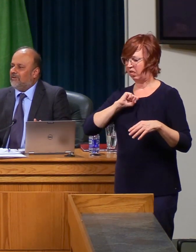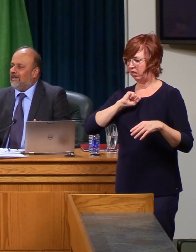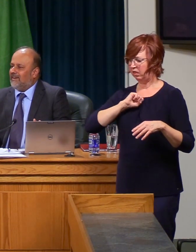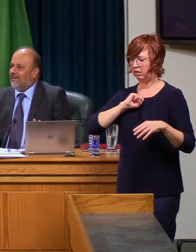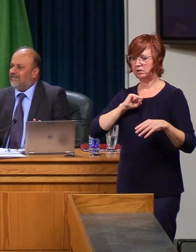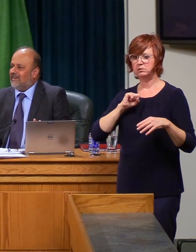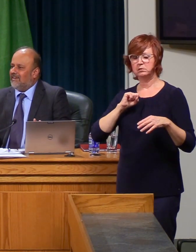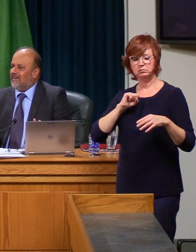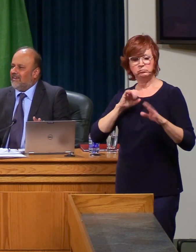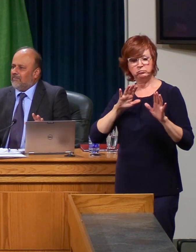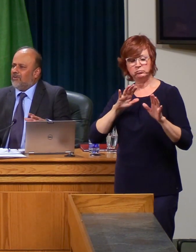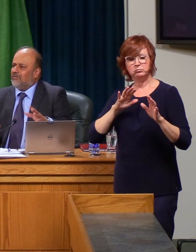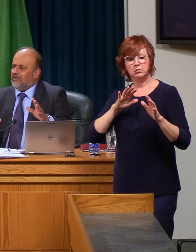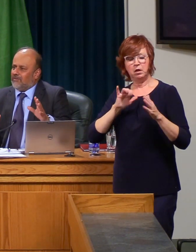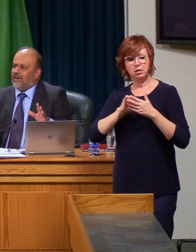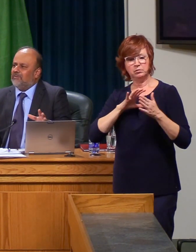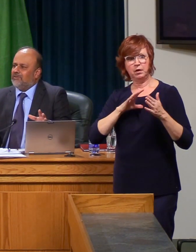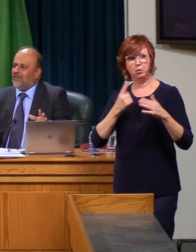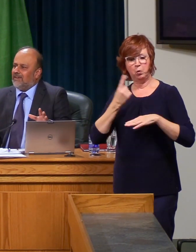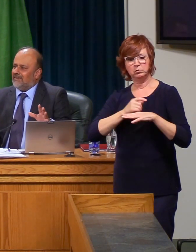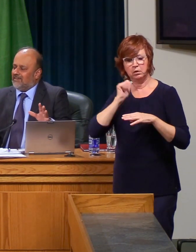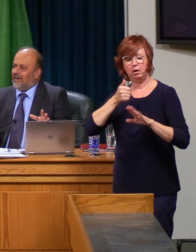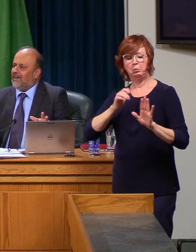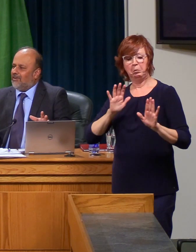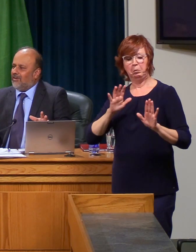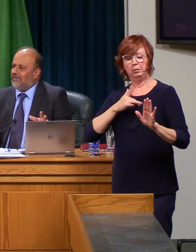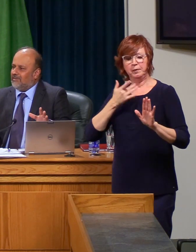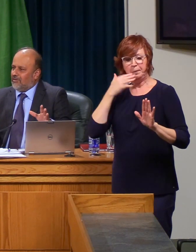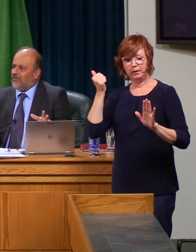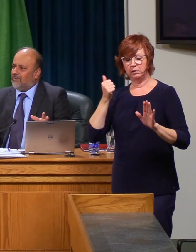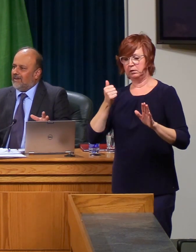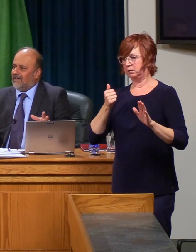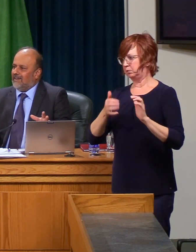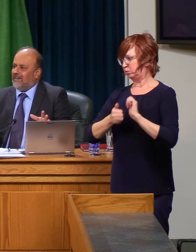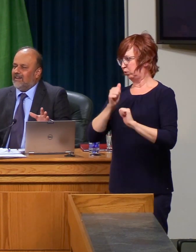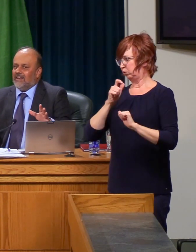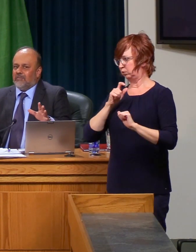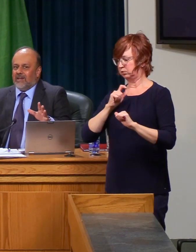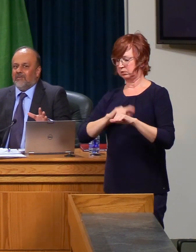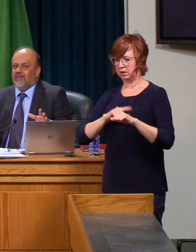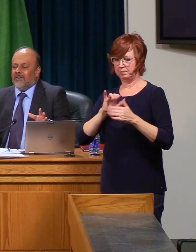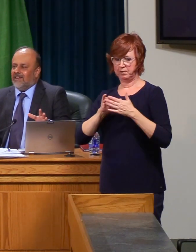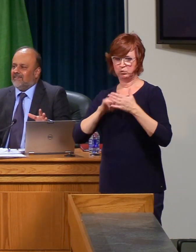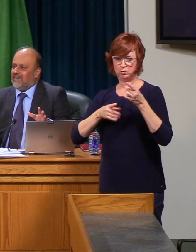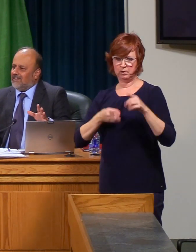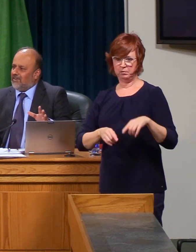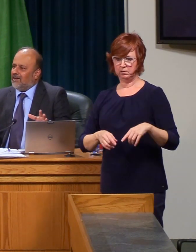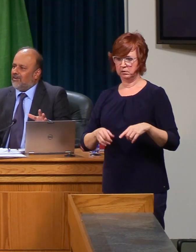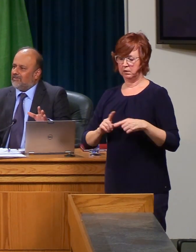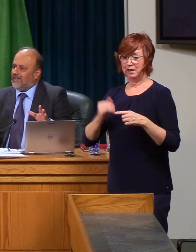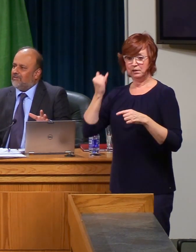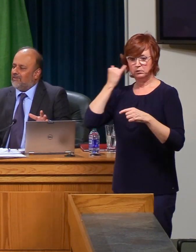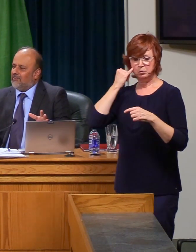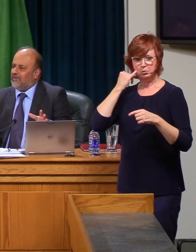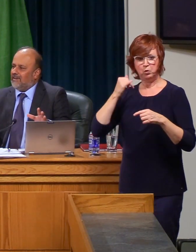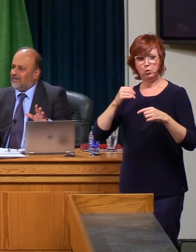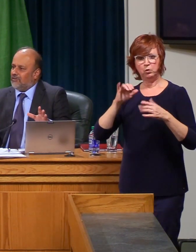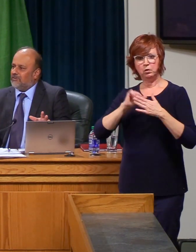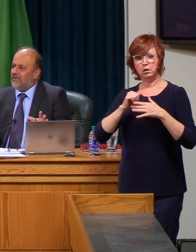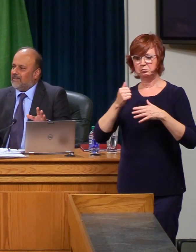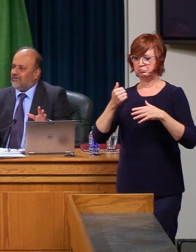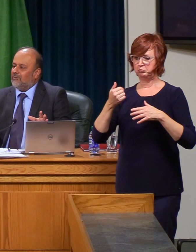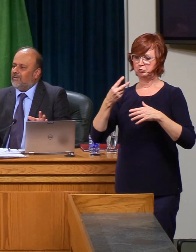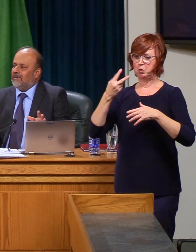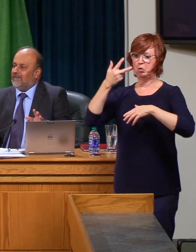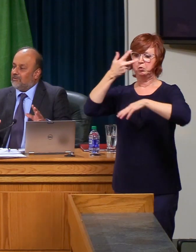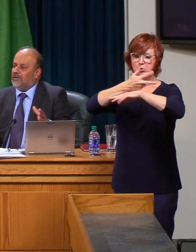don't need to get tested, because the vast majority is a dry cough. It's not COVID-19, But even if it is, and the dry cough stays for a few days and